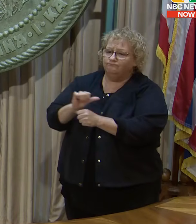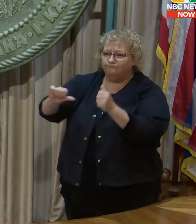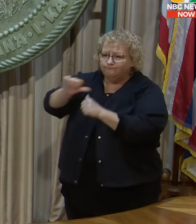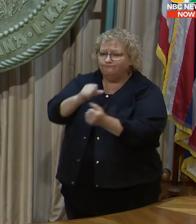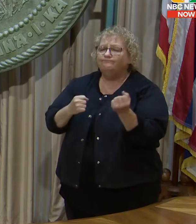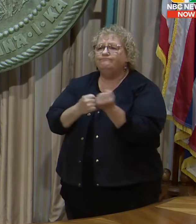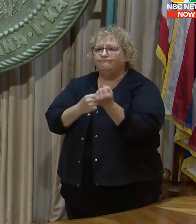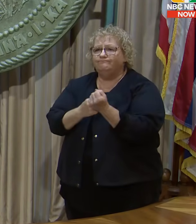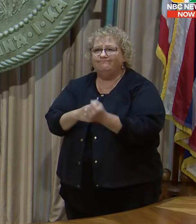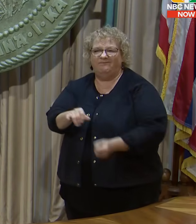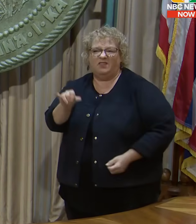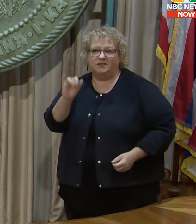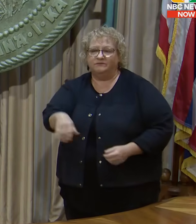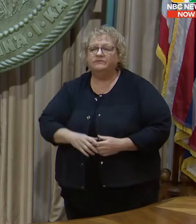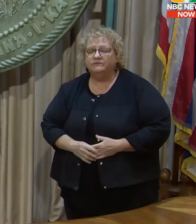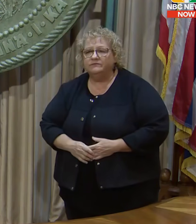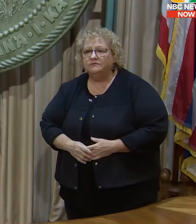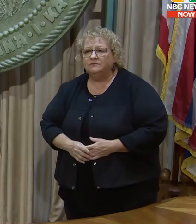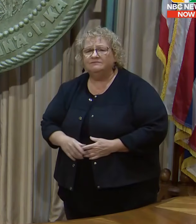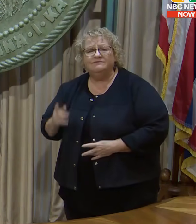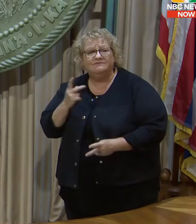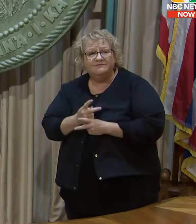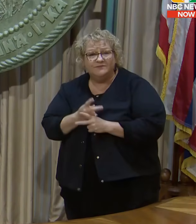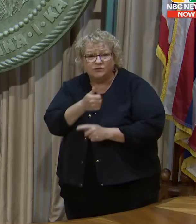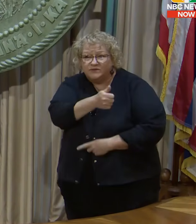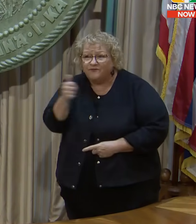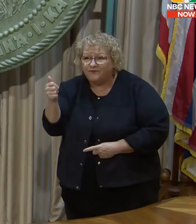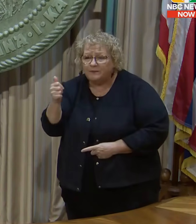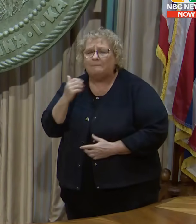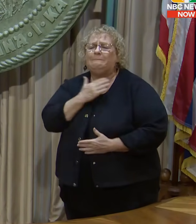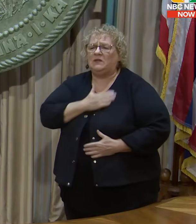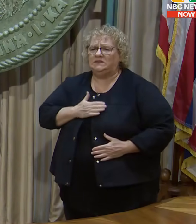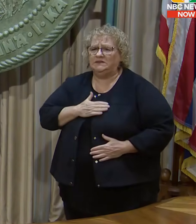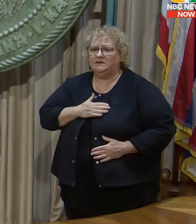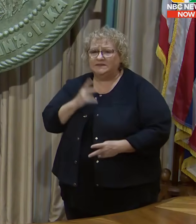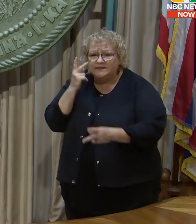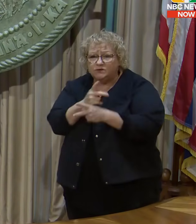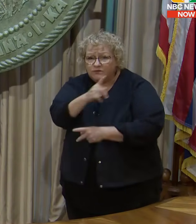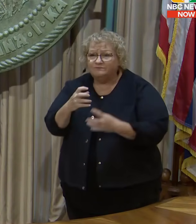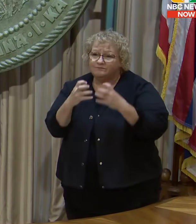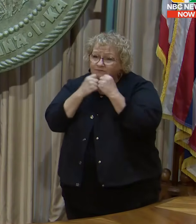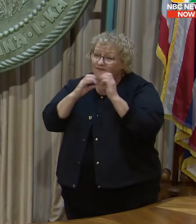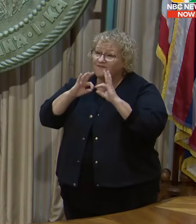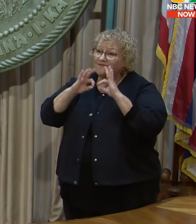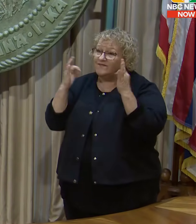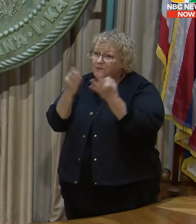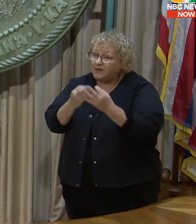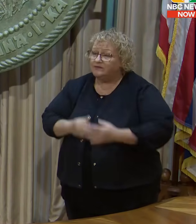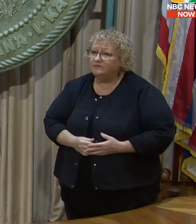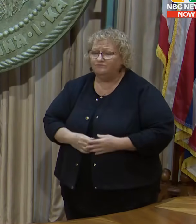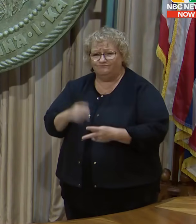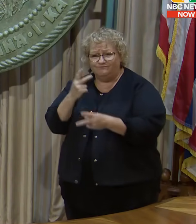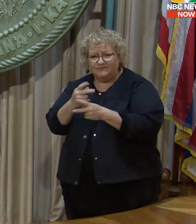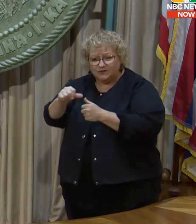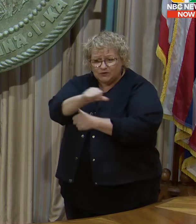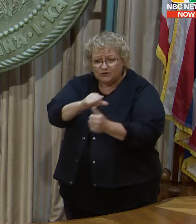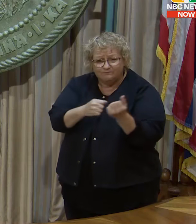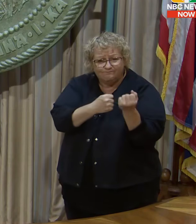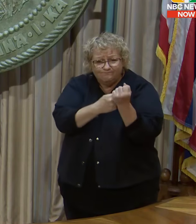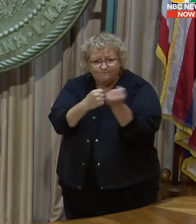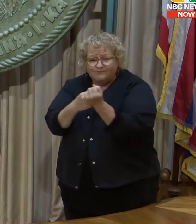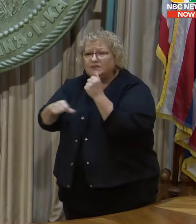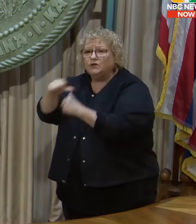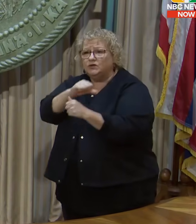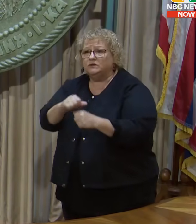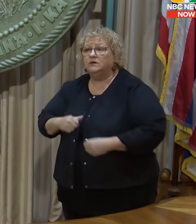other. Please take care of yourself, take care of your family, and help take care of each other. And